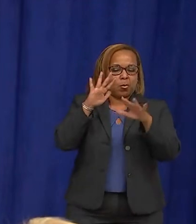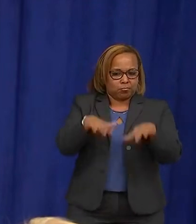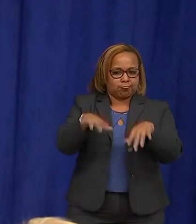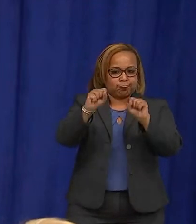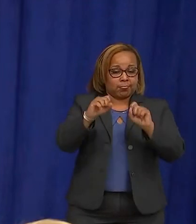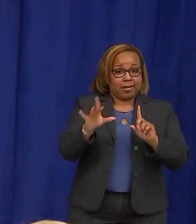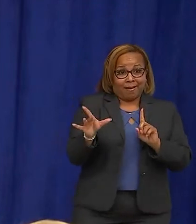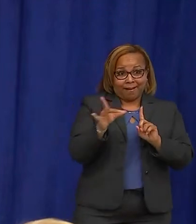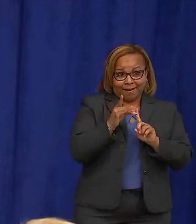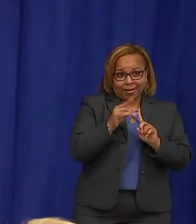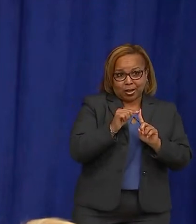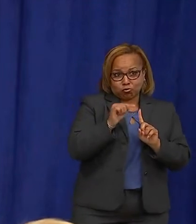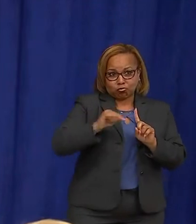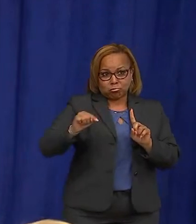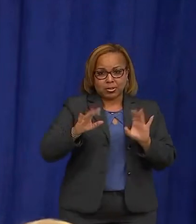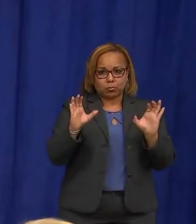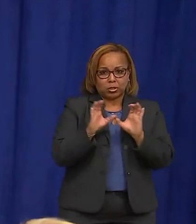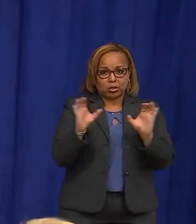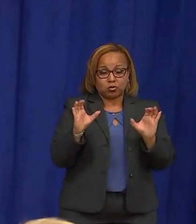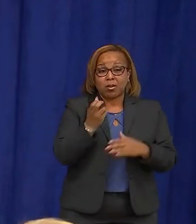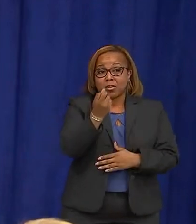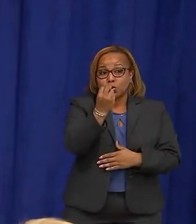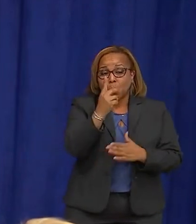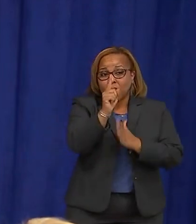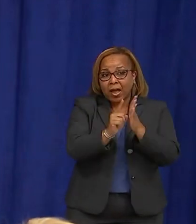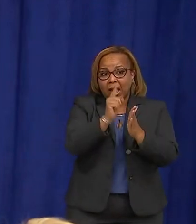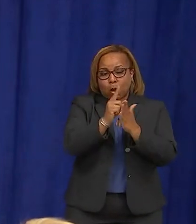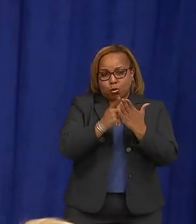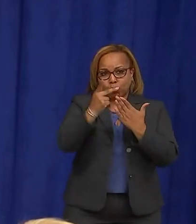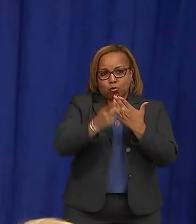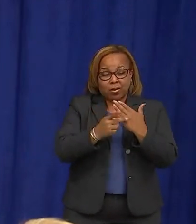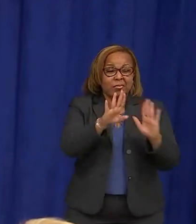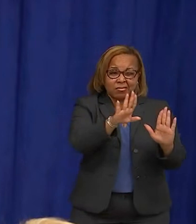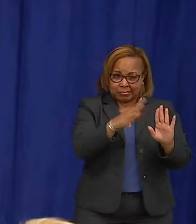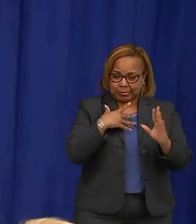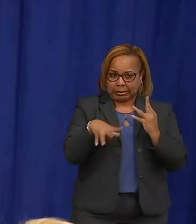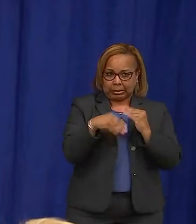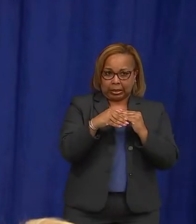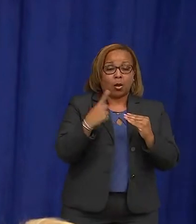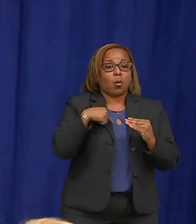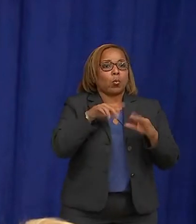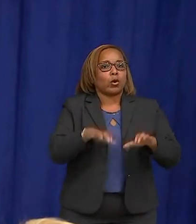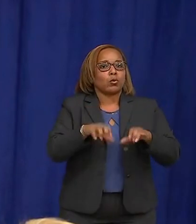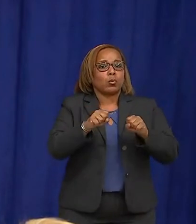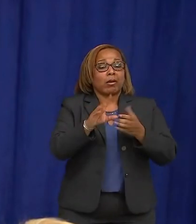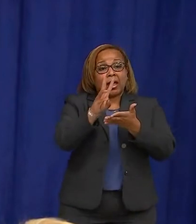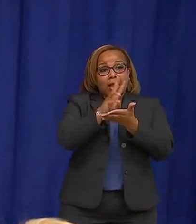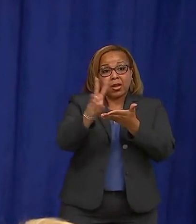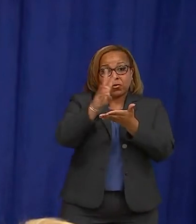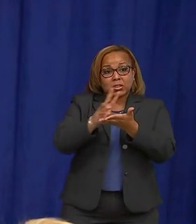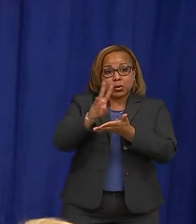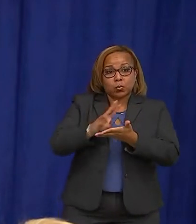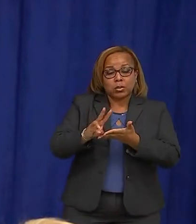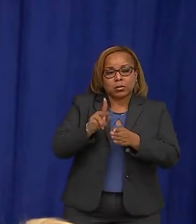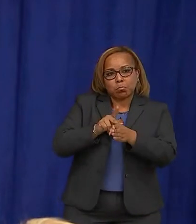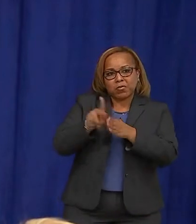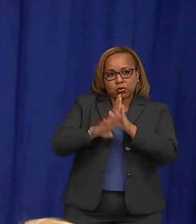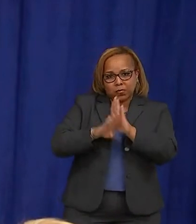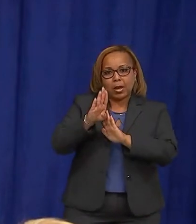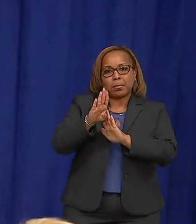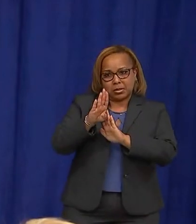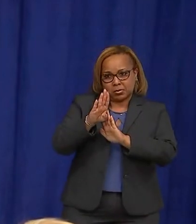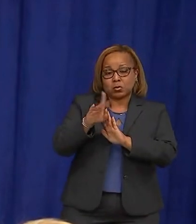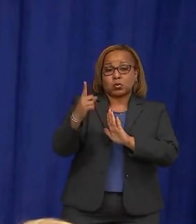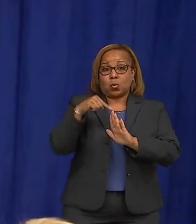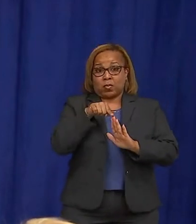contact tracing credential. And it is a 12-hour program. I should also add that we are doing every 6 weeks professional development so